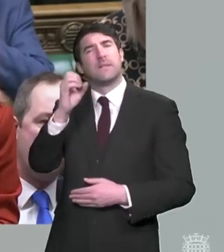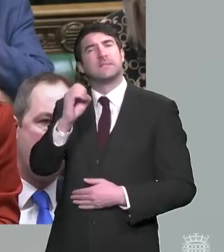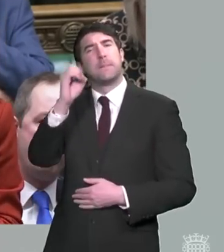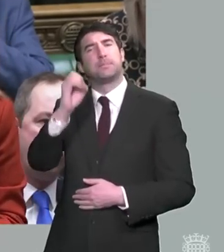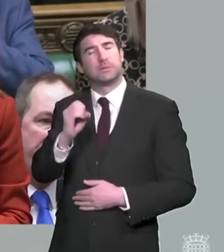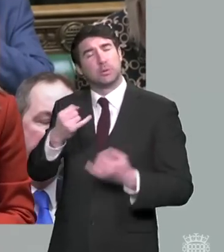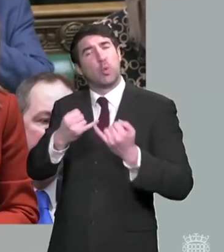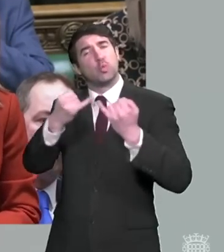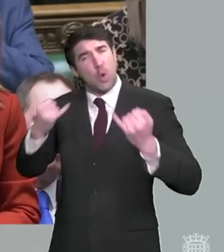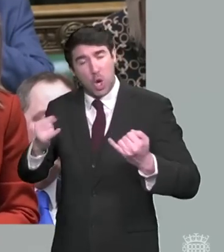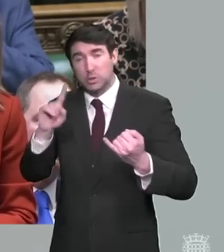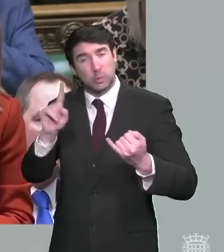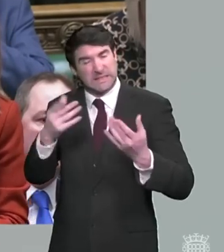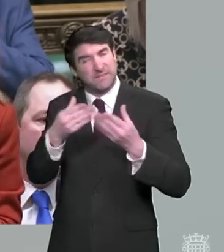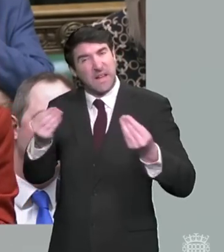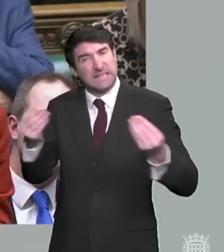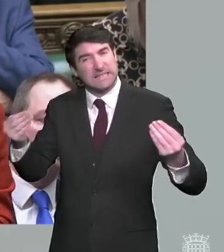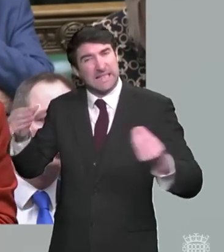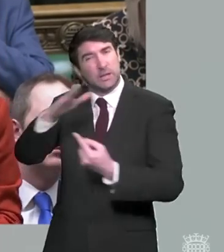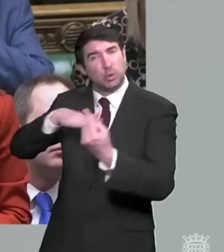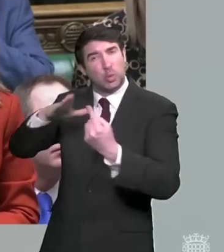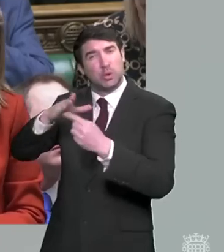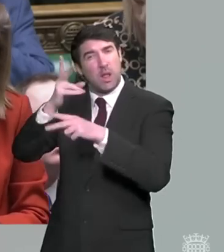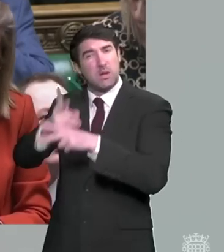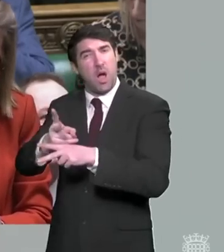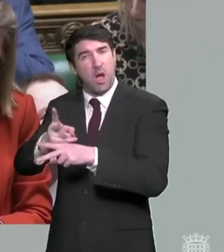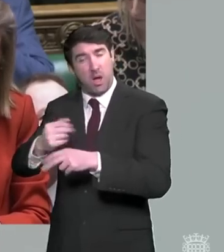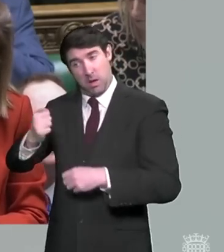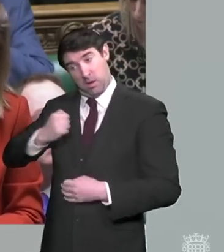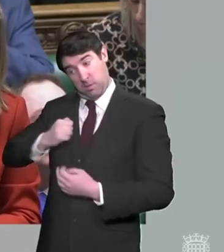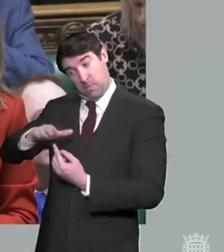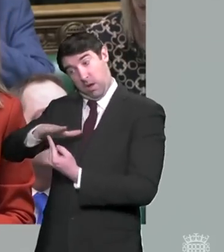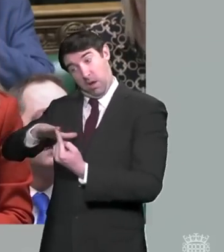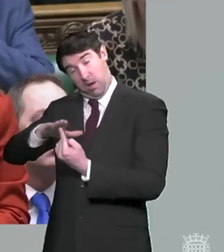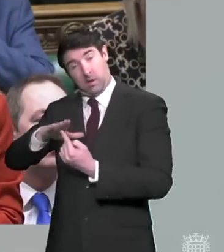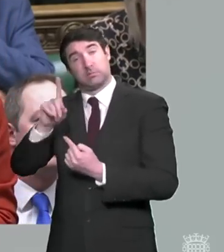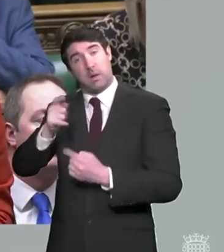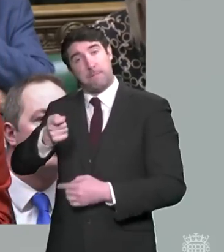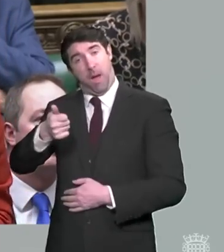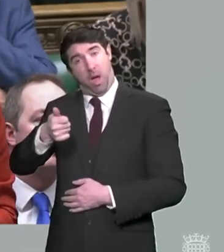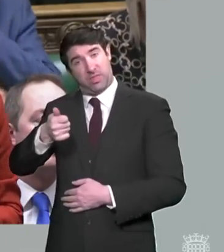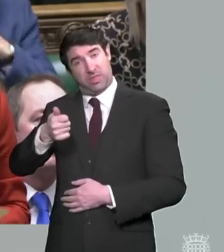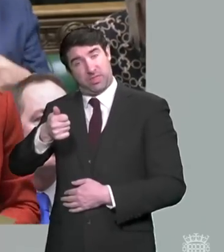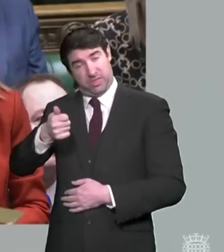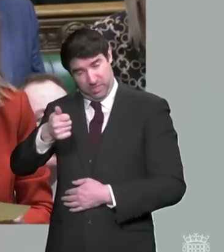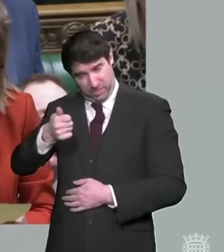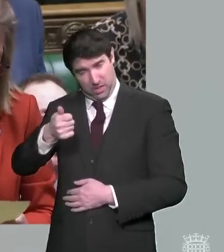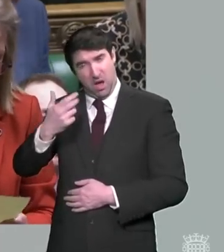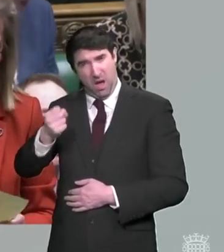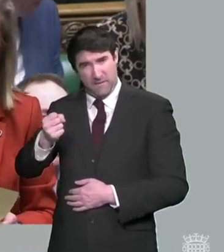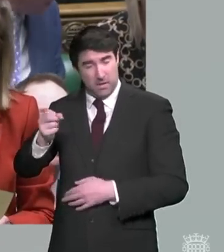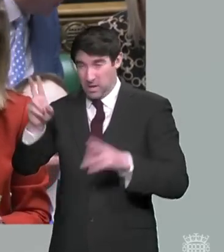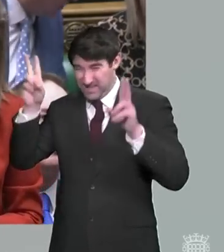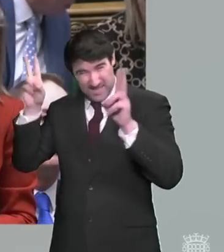to go. In my Bath constituency, the Liberal Democrat Council and our local hospital, the RUH, are trying their level best and trying new